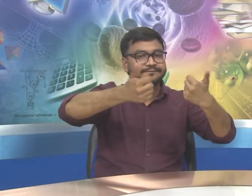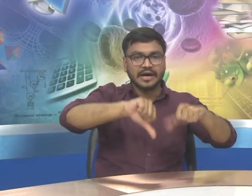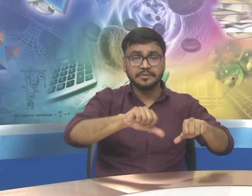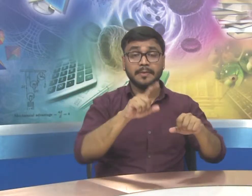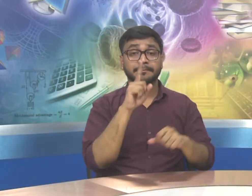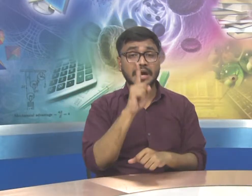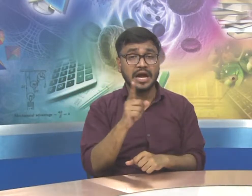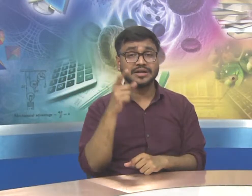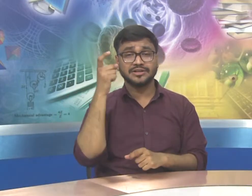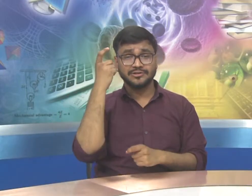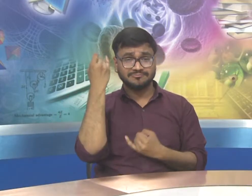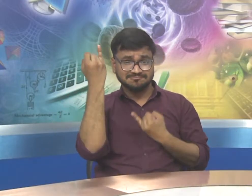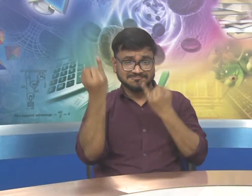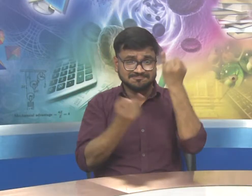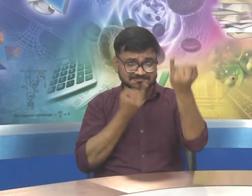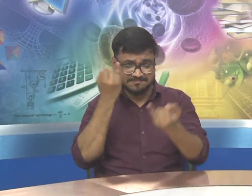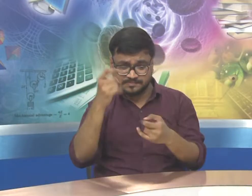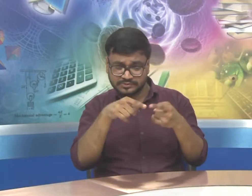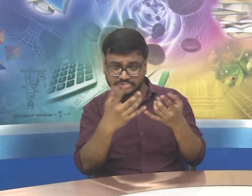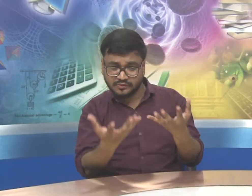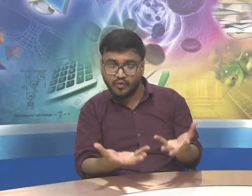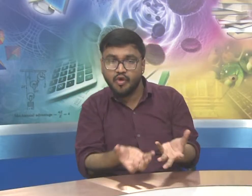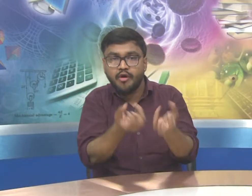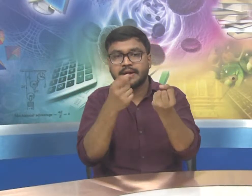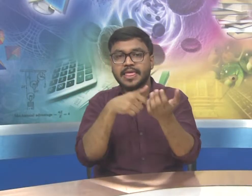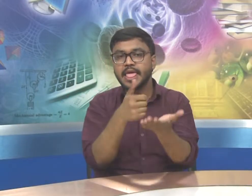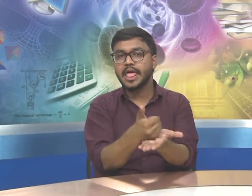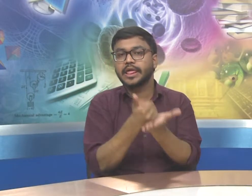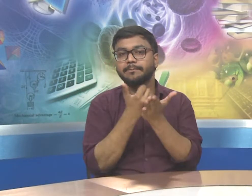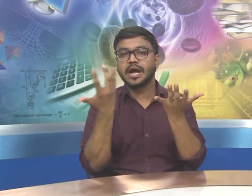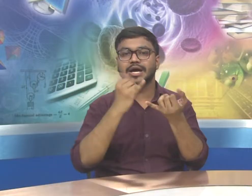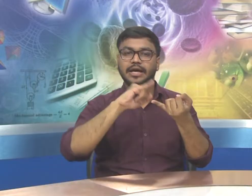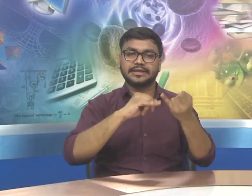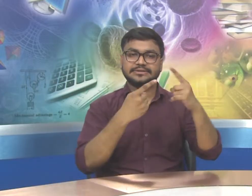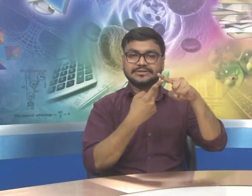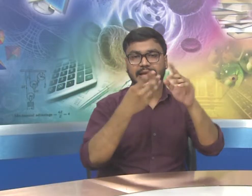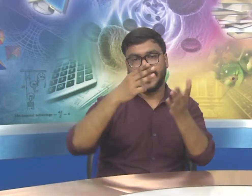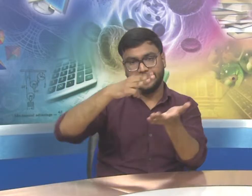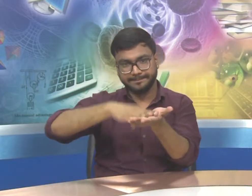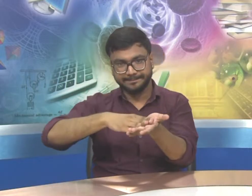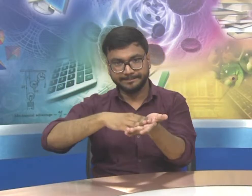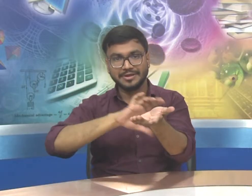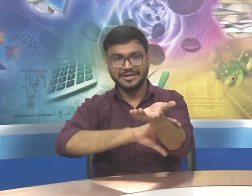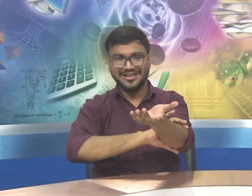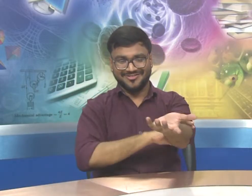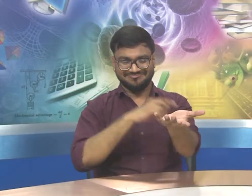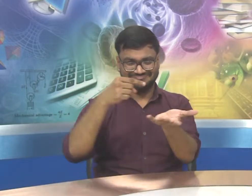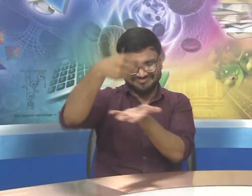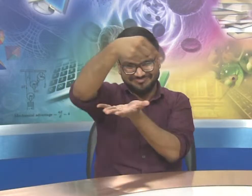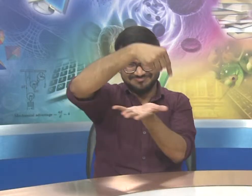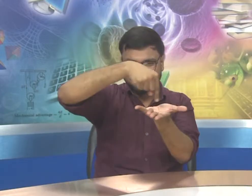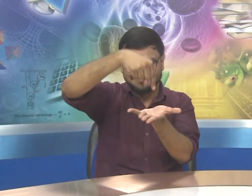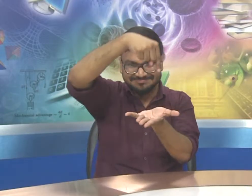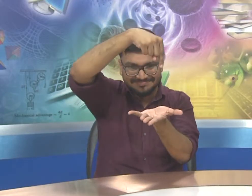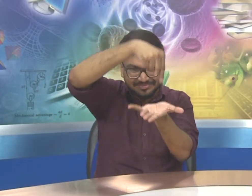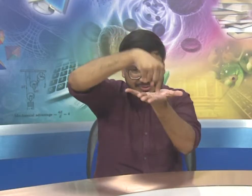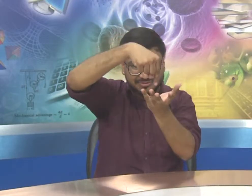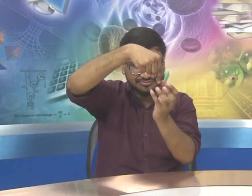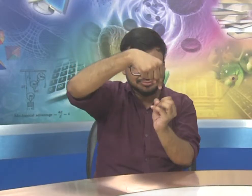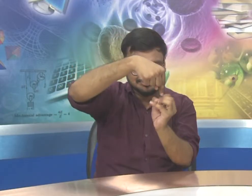but this tiny current changes depending on how close the tip is to